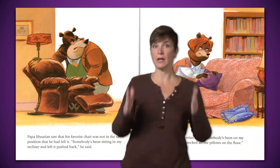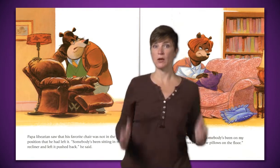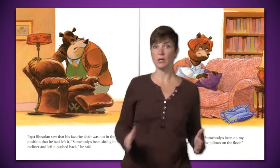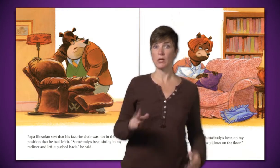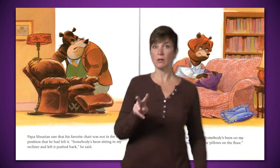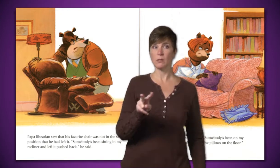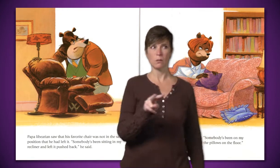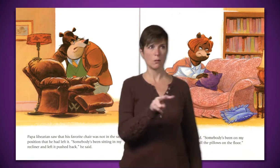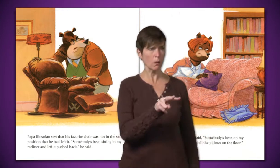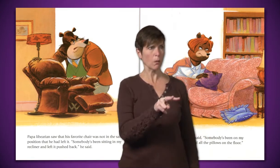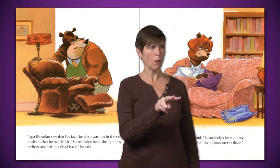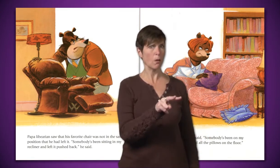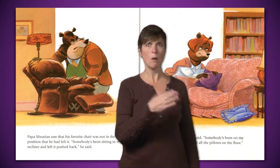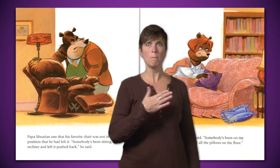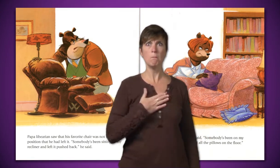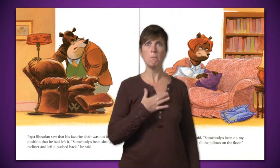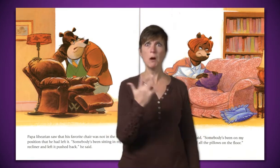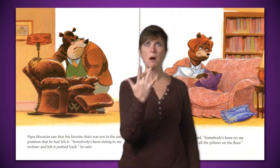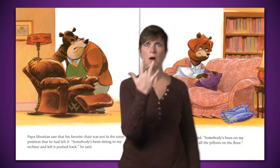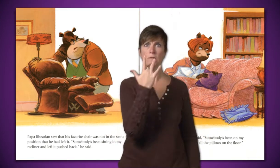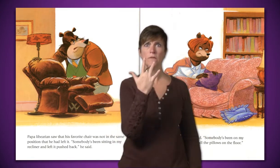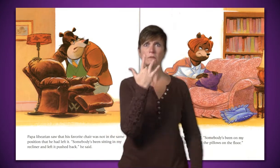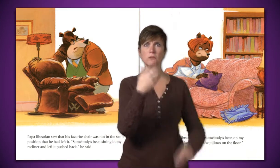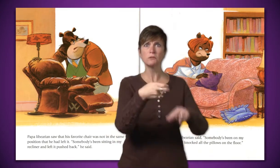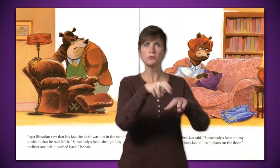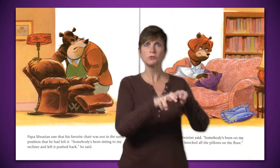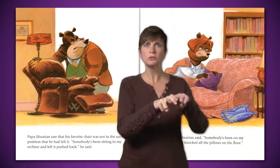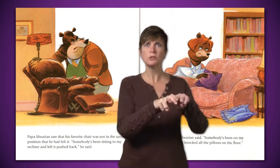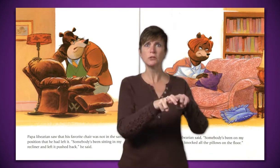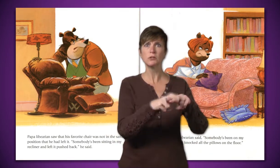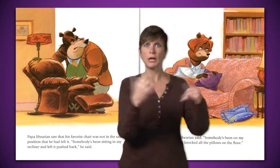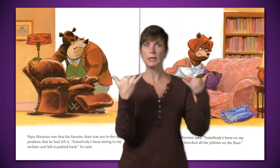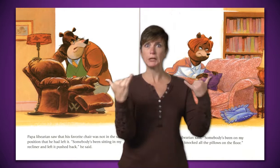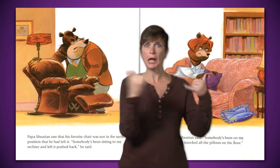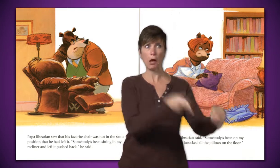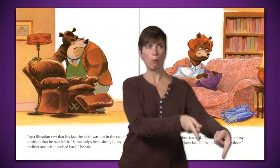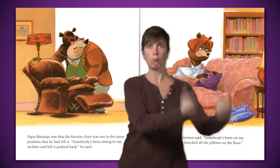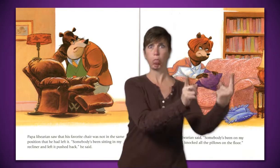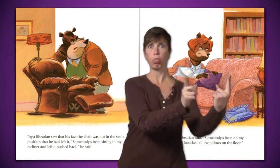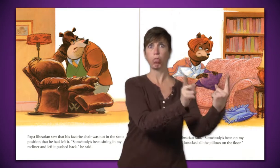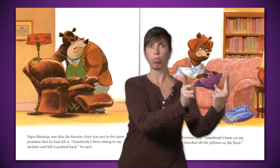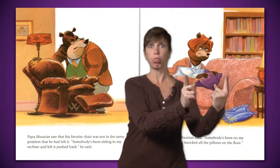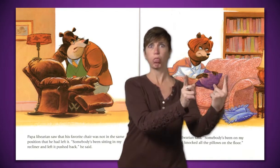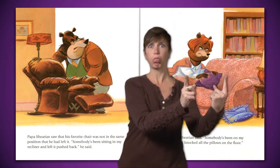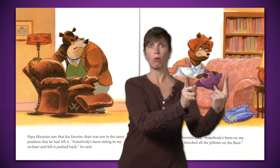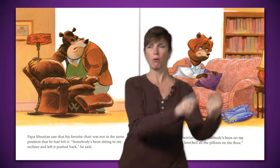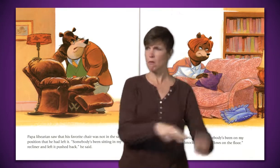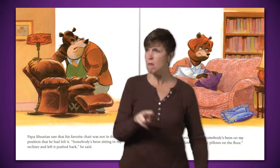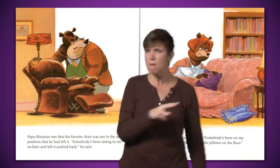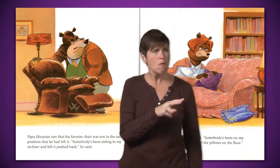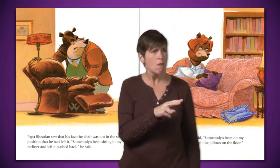Papa Libearian saw that his favorite chair was not in the same position that he had left